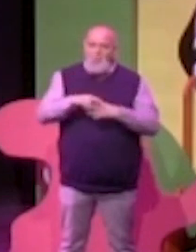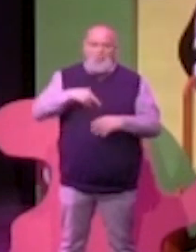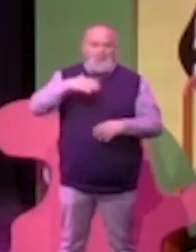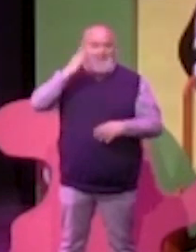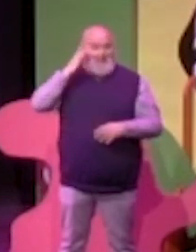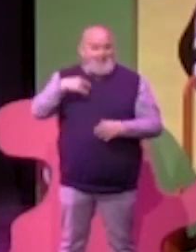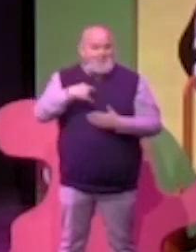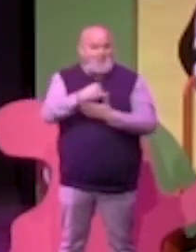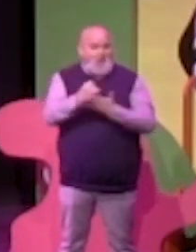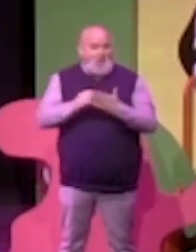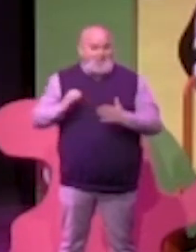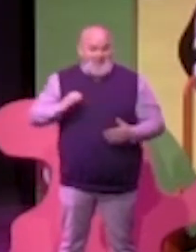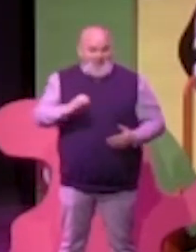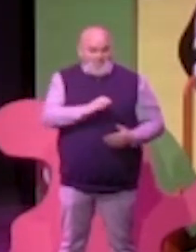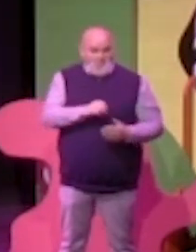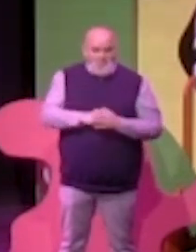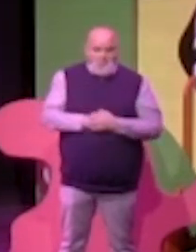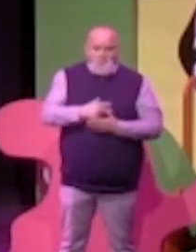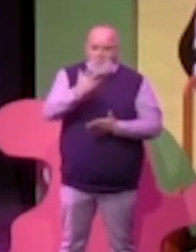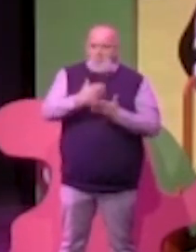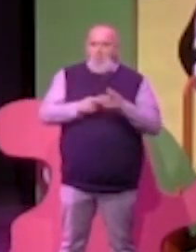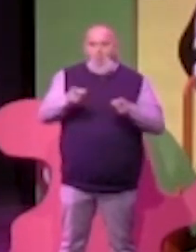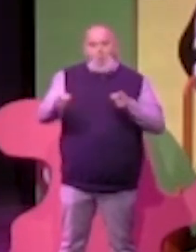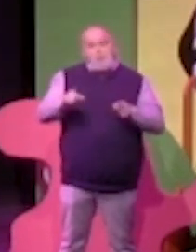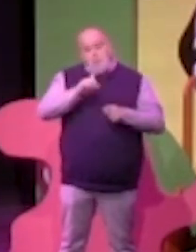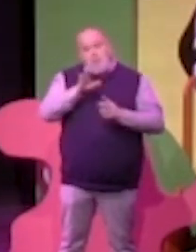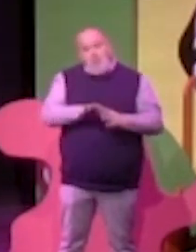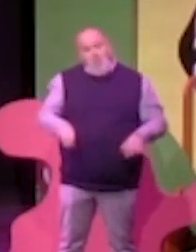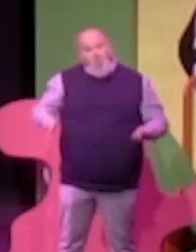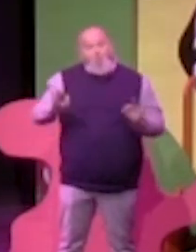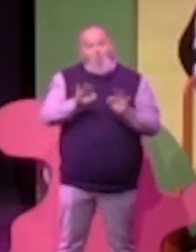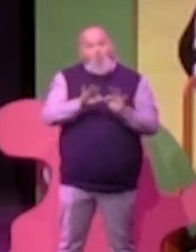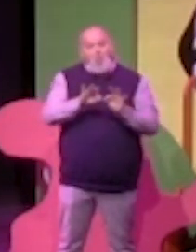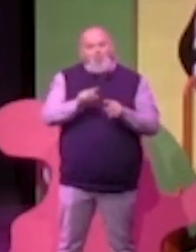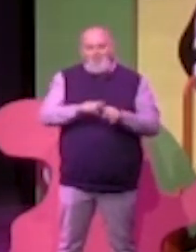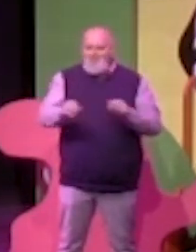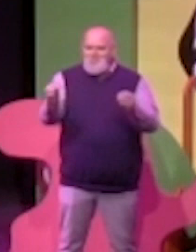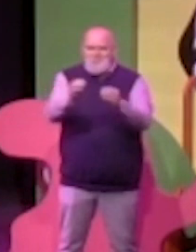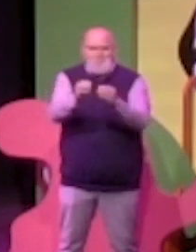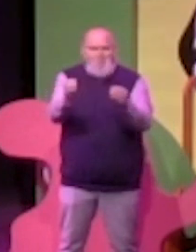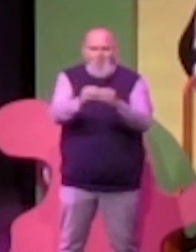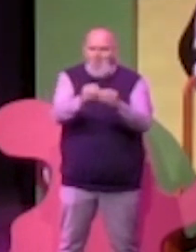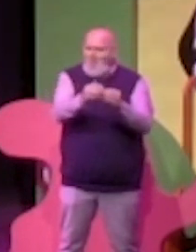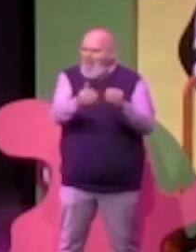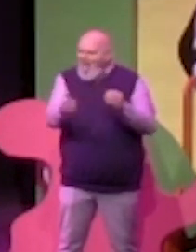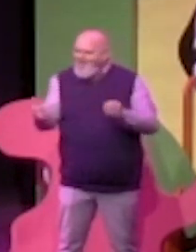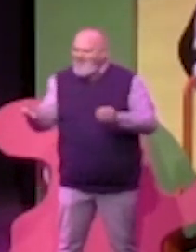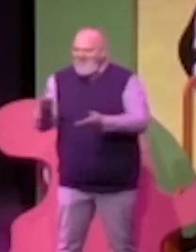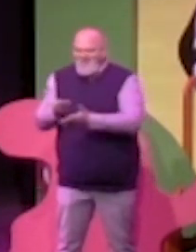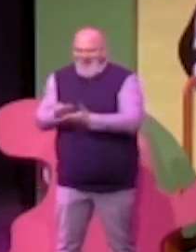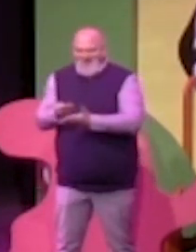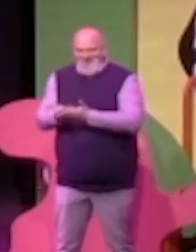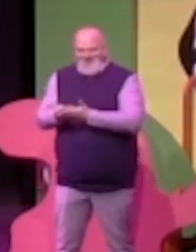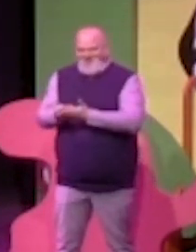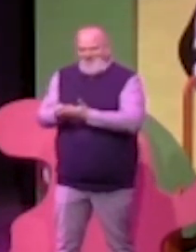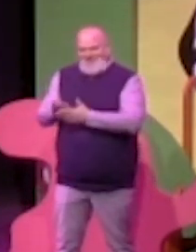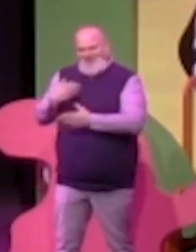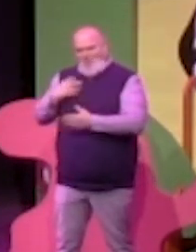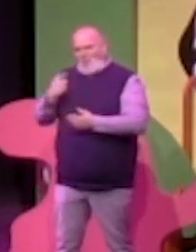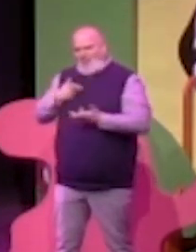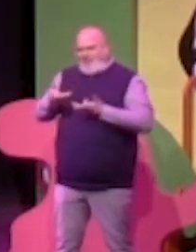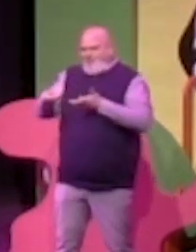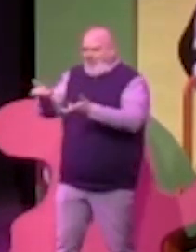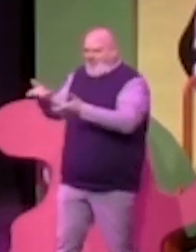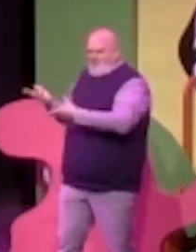Arts Council, both of which are really important. But there are many other funding streams that we need to be engaged with in